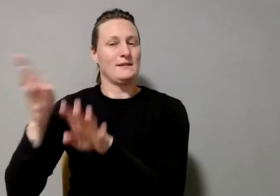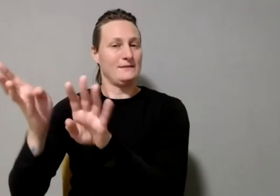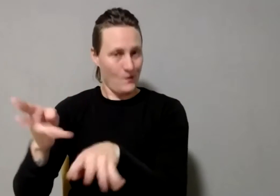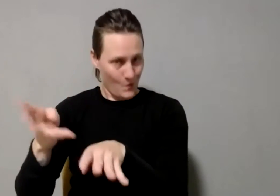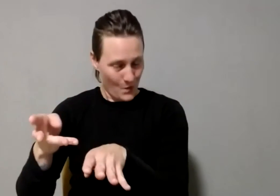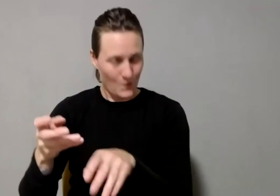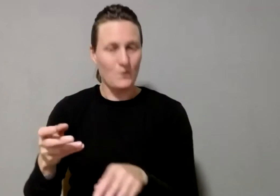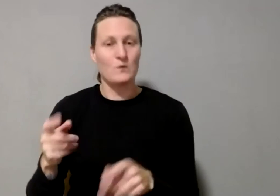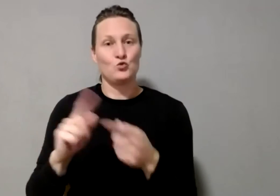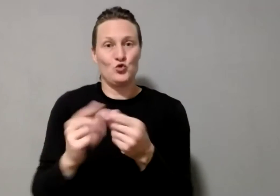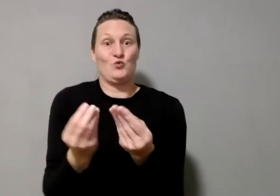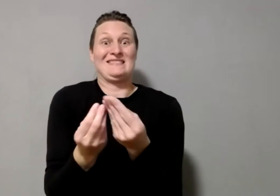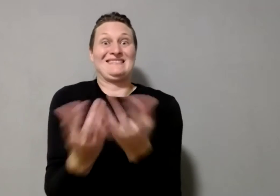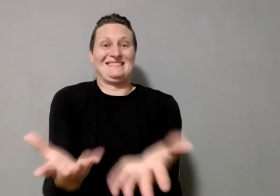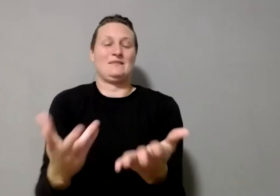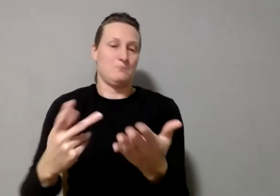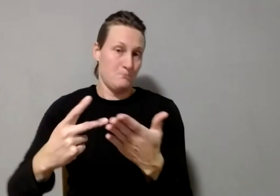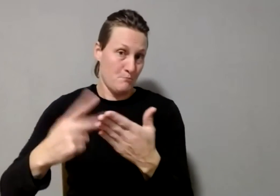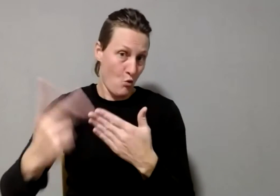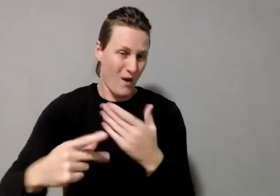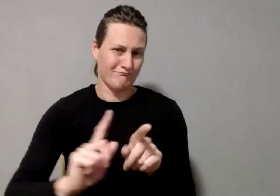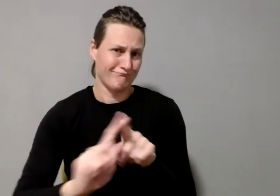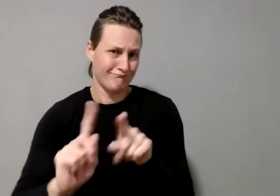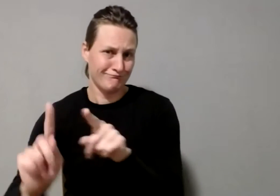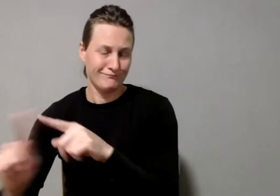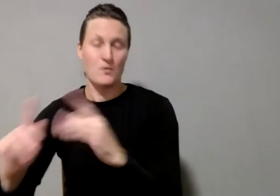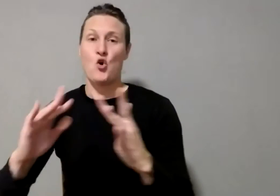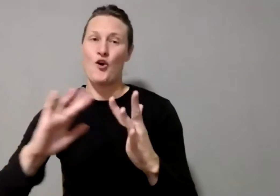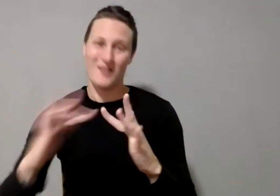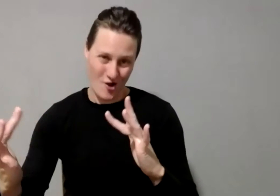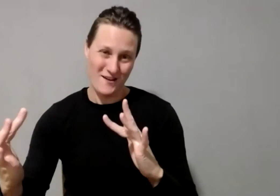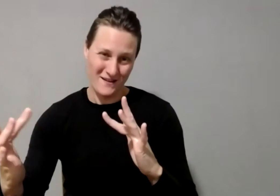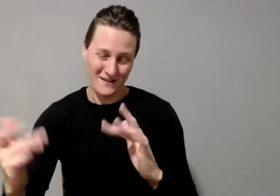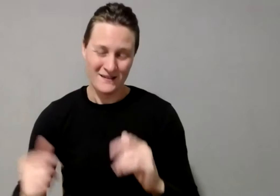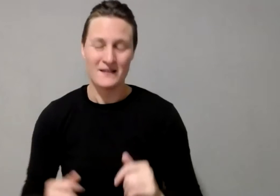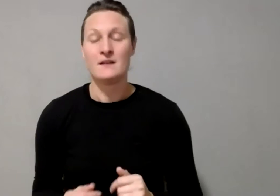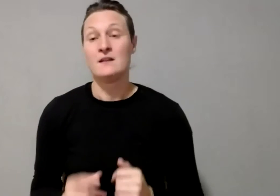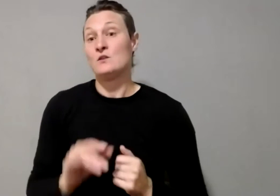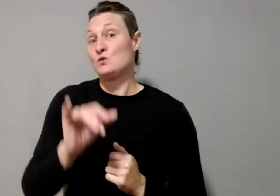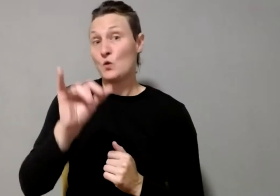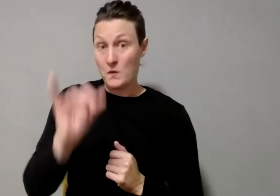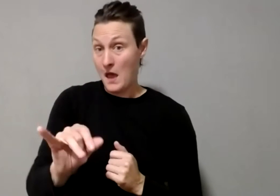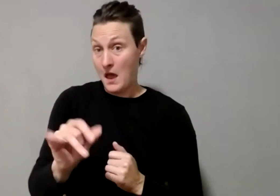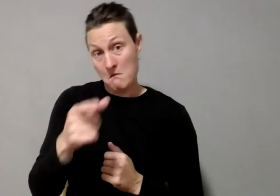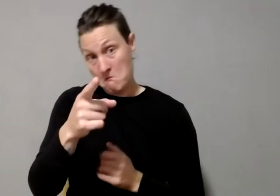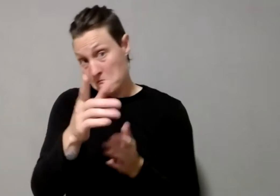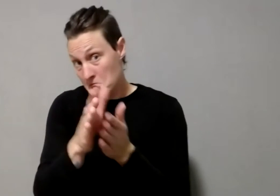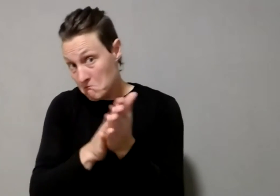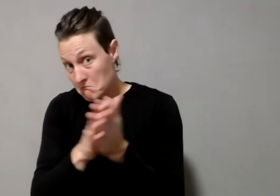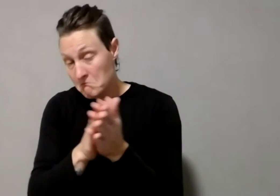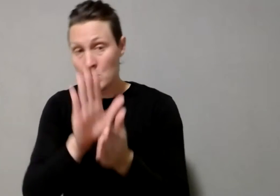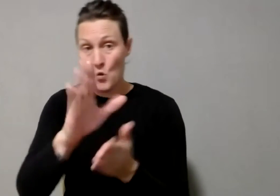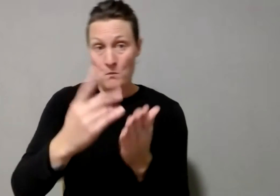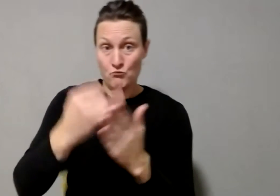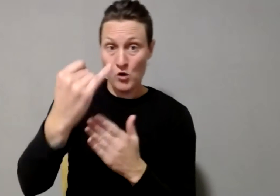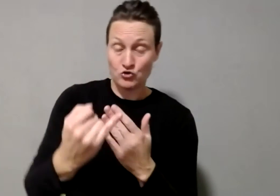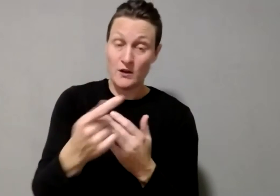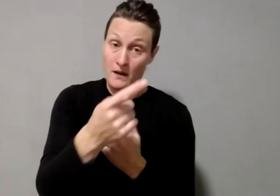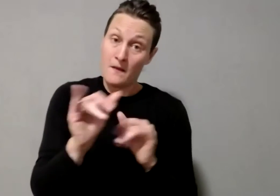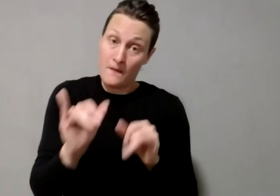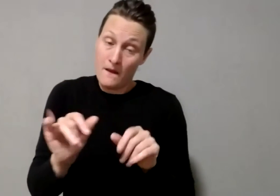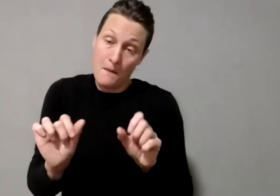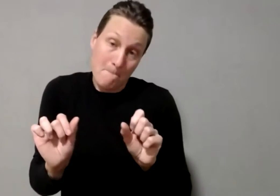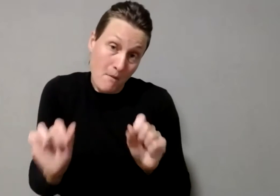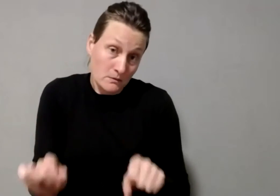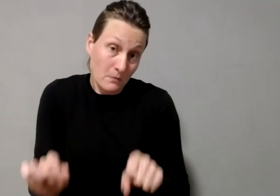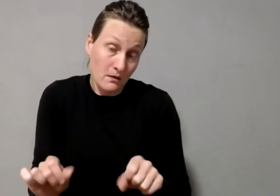deliver programs online, and that would be an option. Also, if we